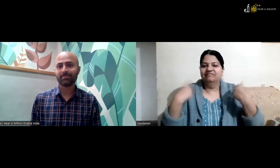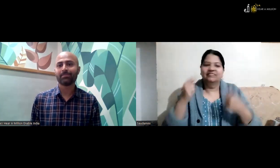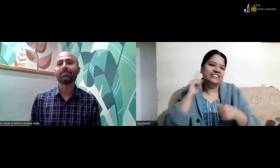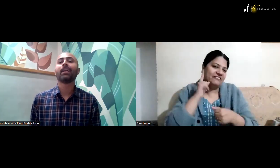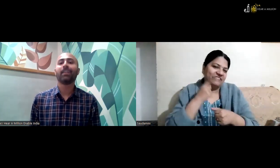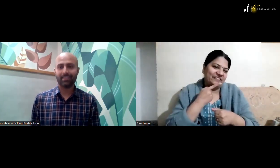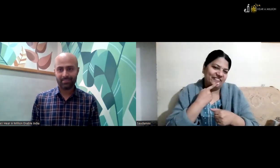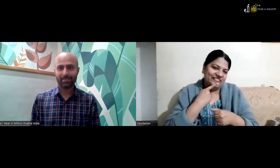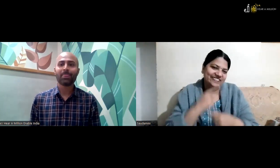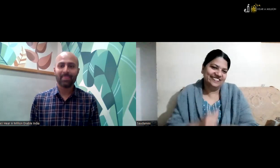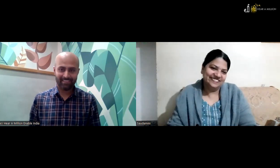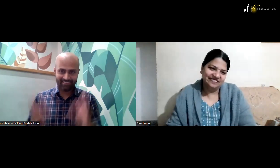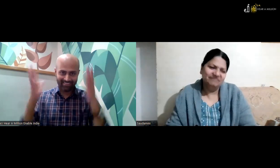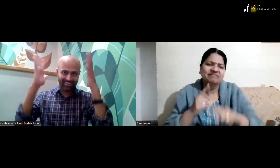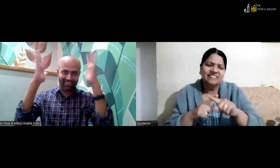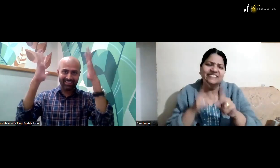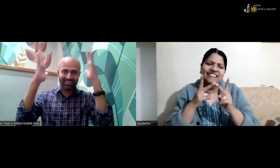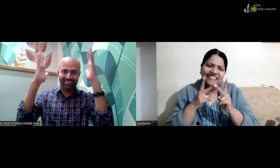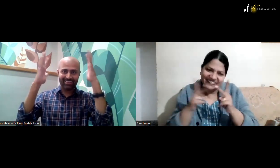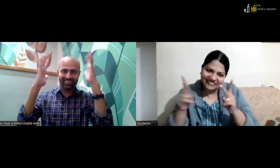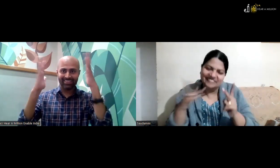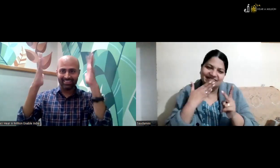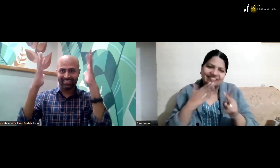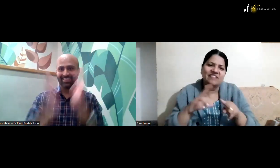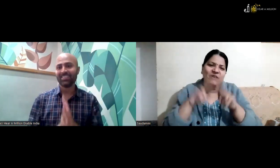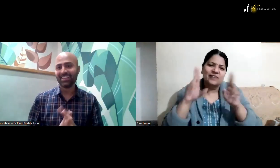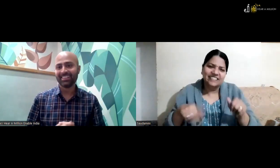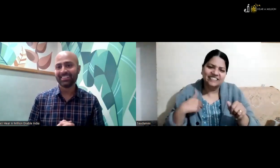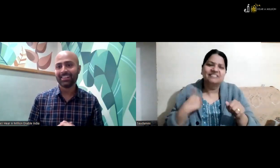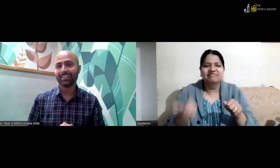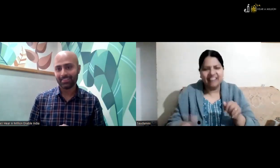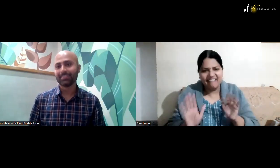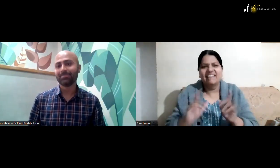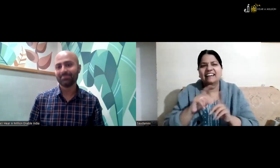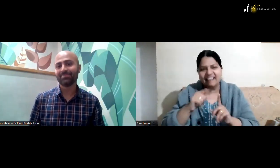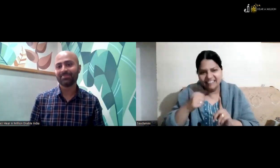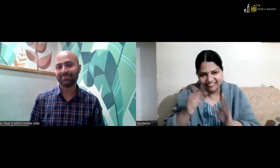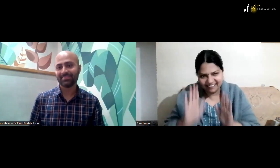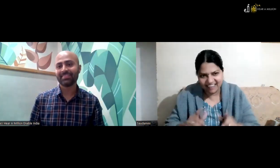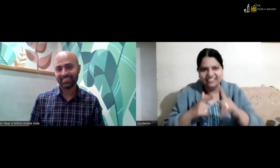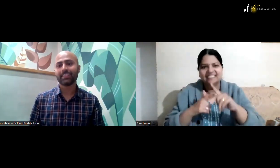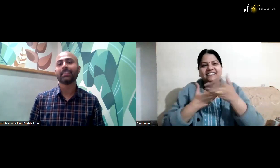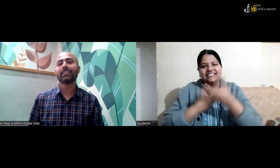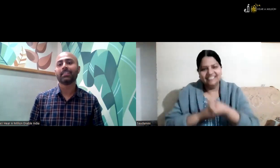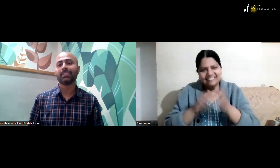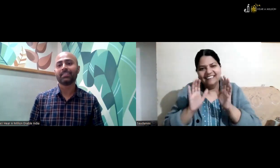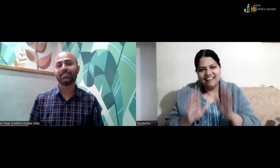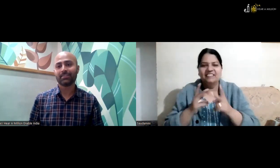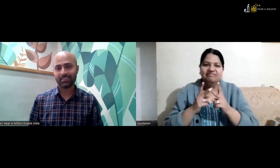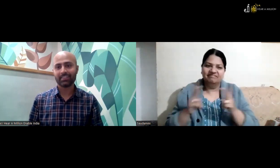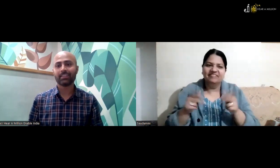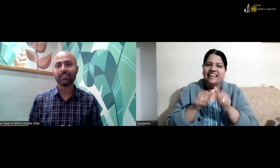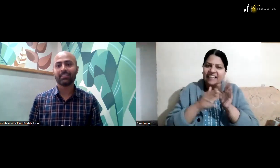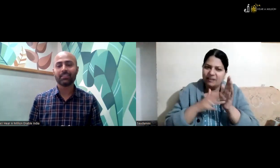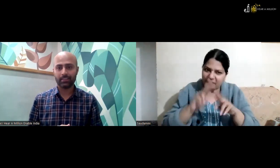of Delhi, being a lawyer, and I'm a deaf person. So, thank you for just inviting me. And I have